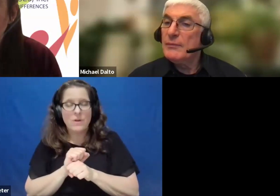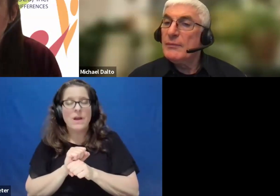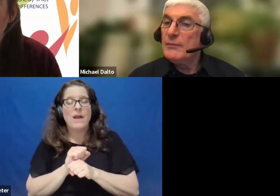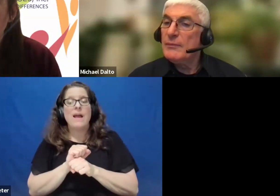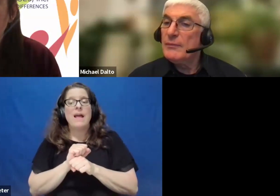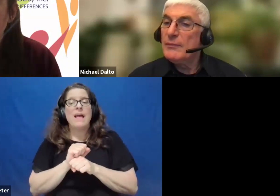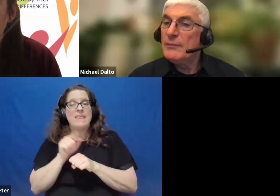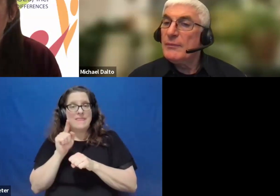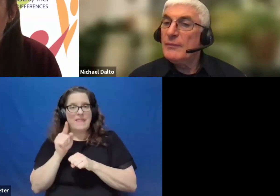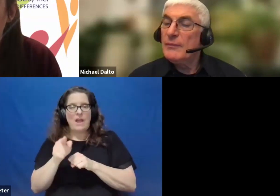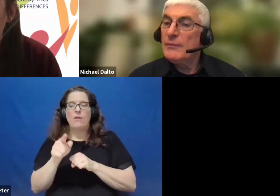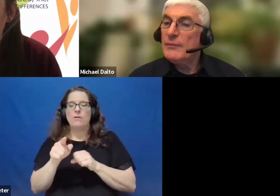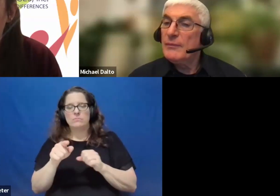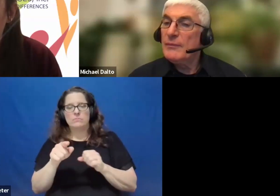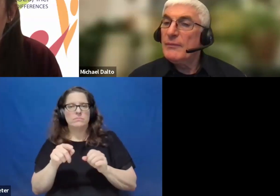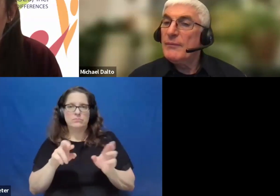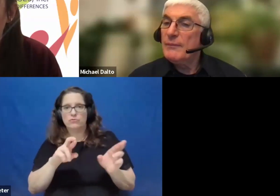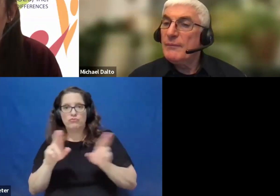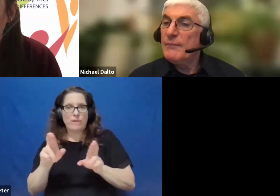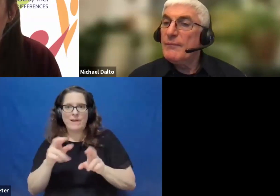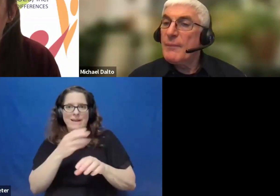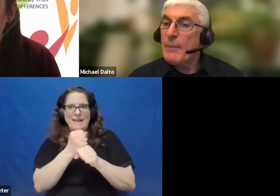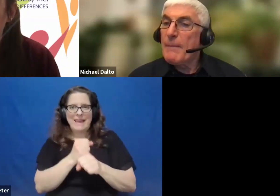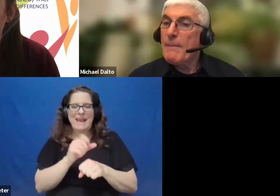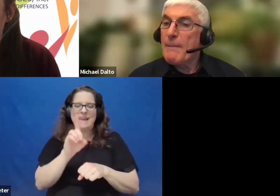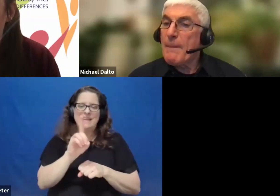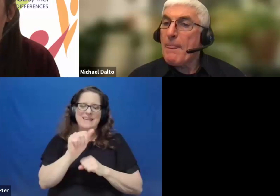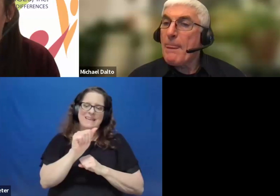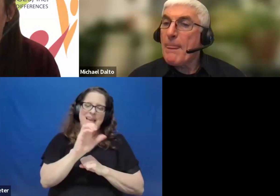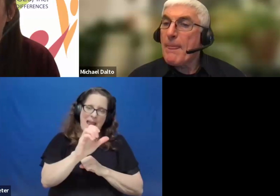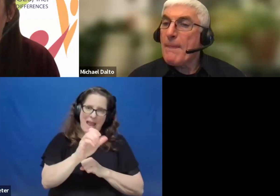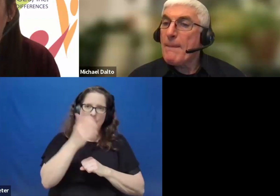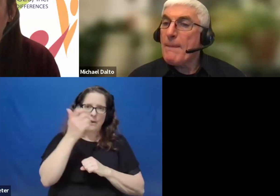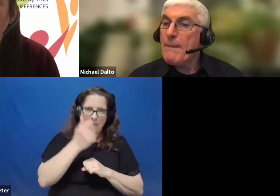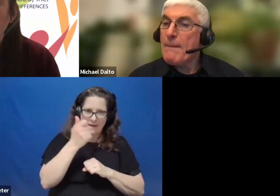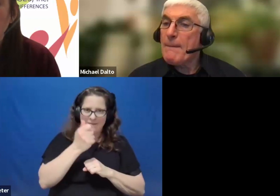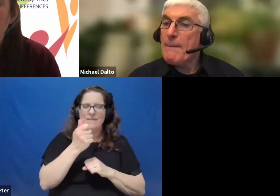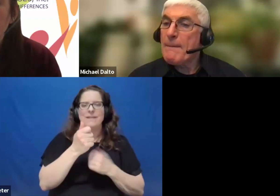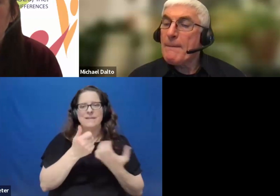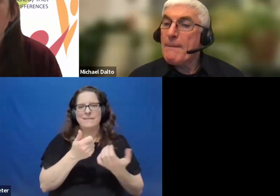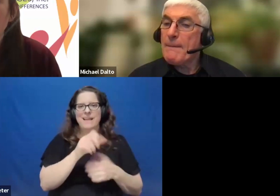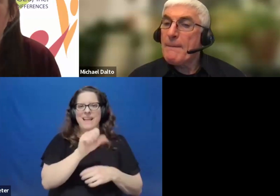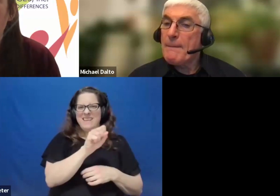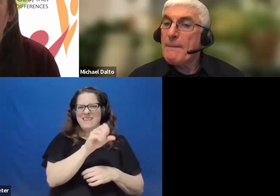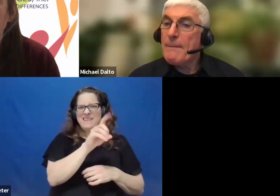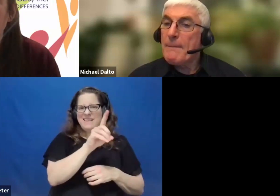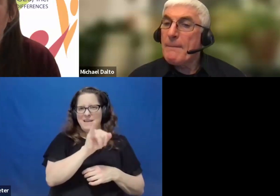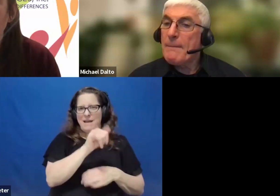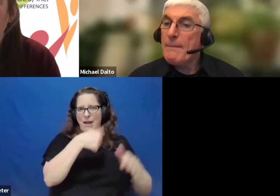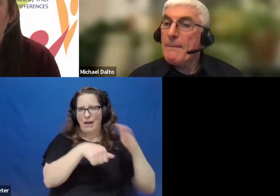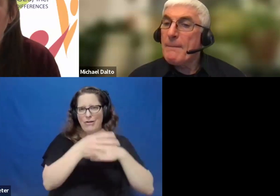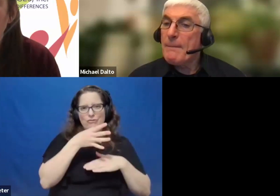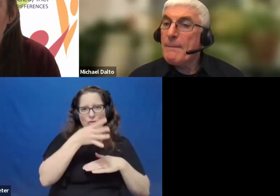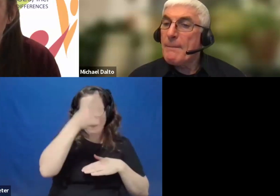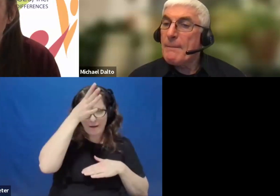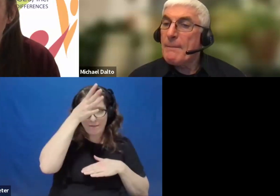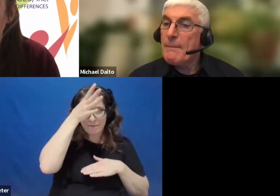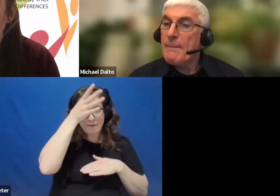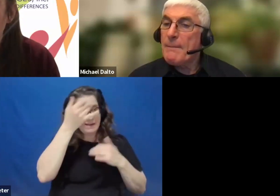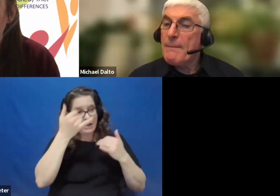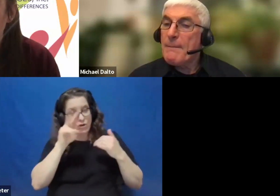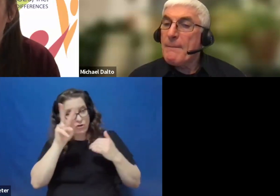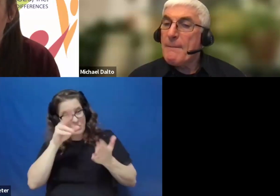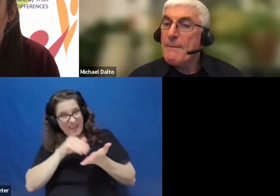start receiving their disabled adult child benefit when their parents begin drawing from their Social Security. Is $2,000 still the limit, and how do